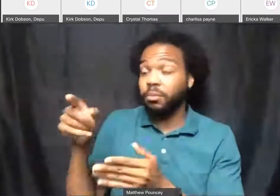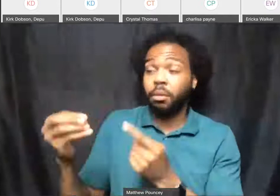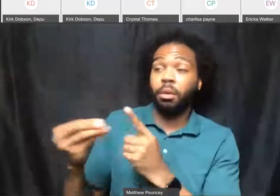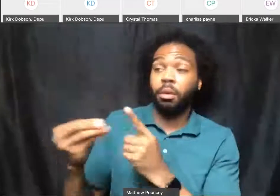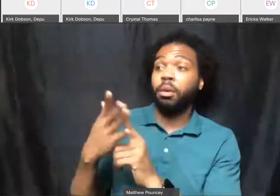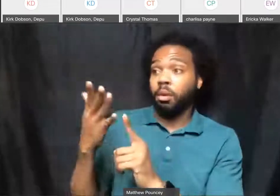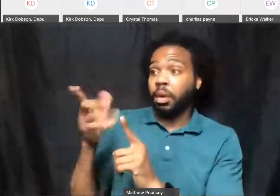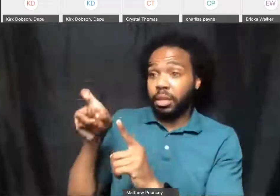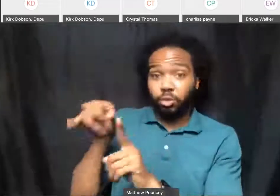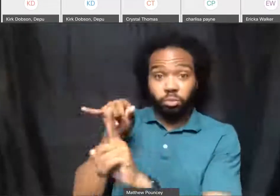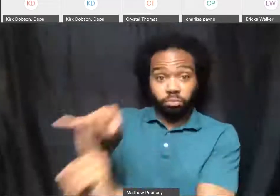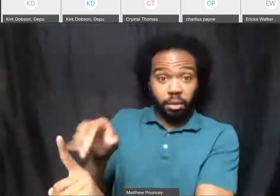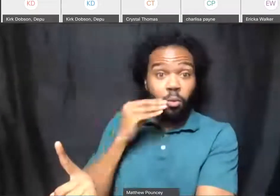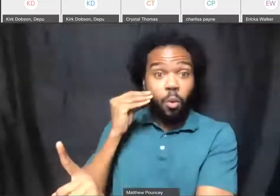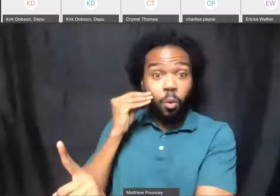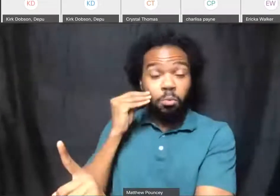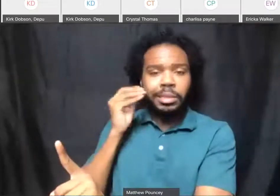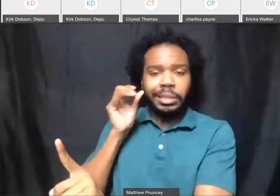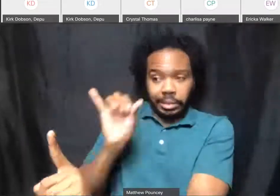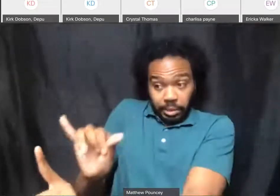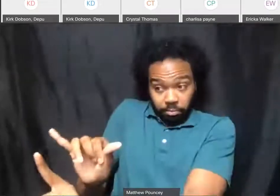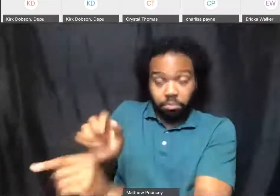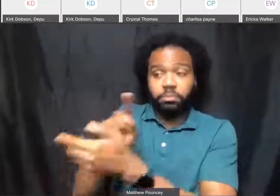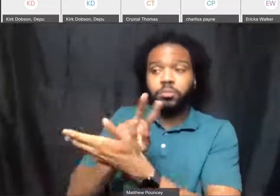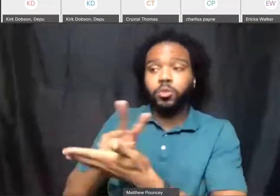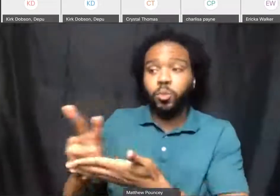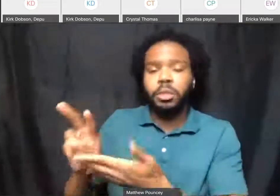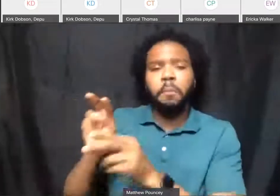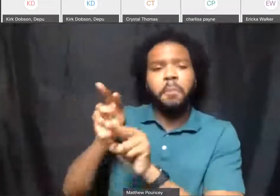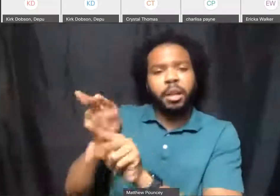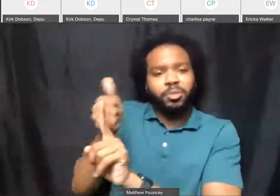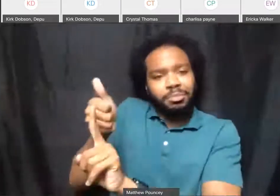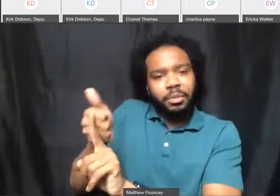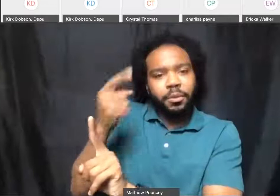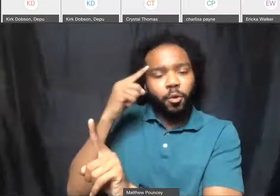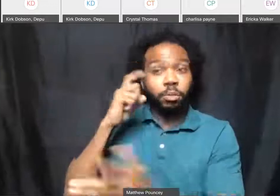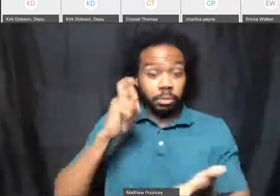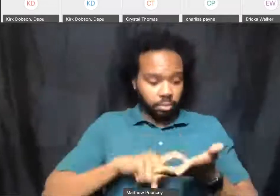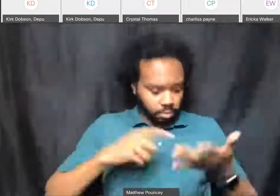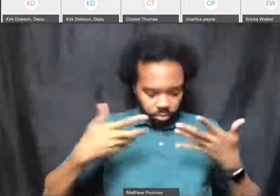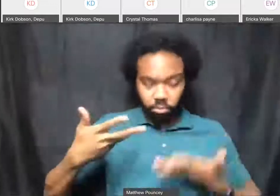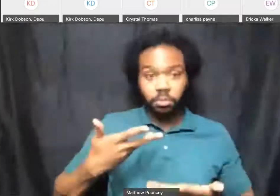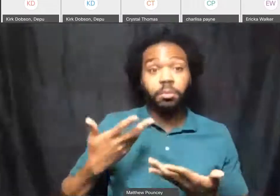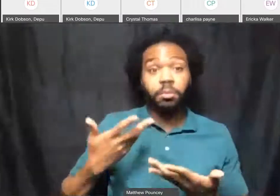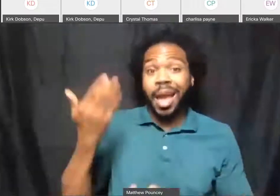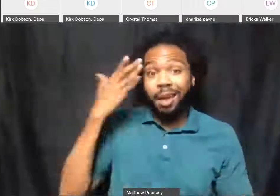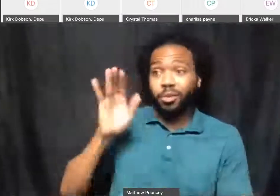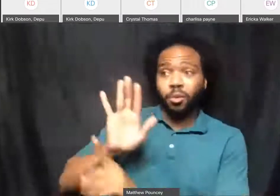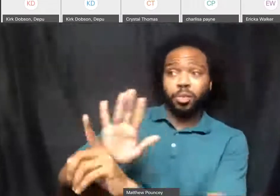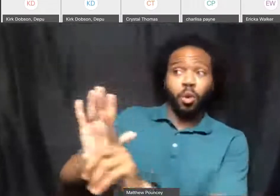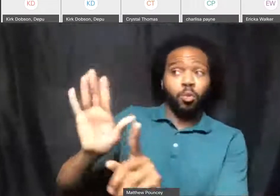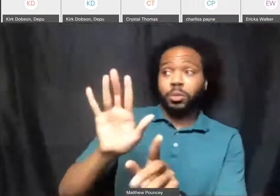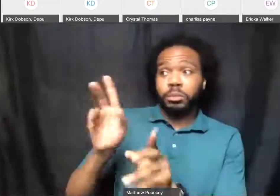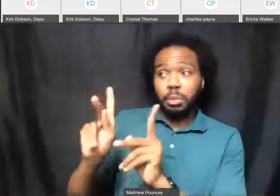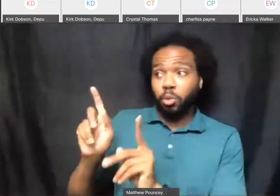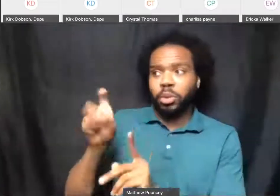home, stays at home for the 2 weeks and monitors themselves for symptoms. I don't know that those people are told to